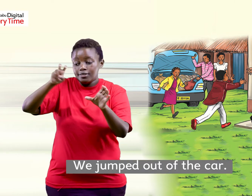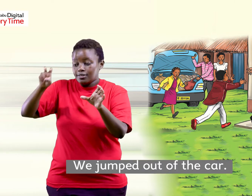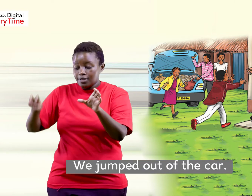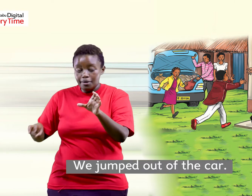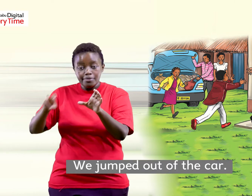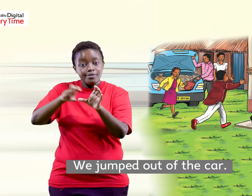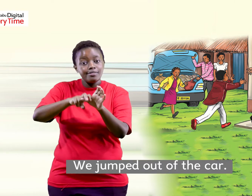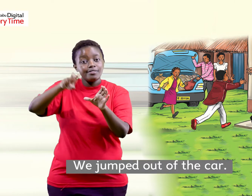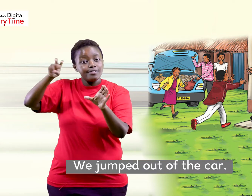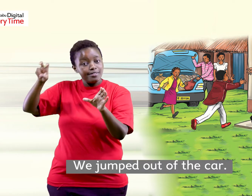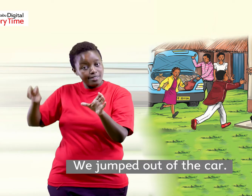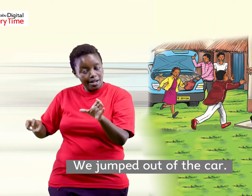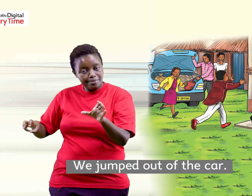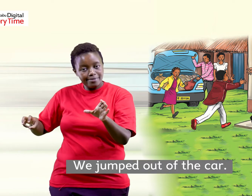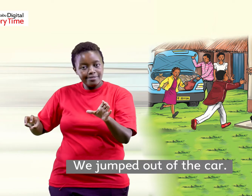We jumped out of the car.